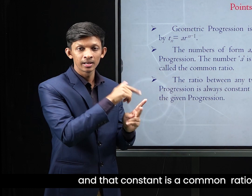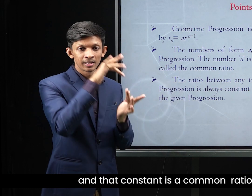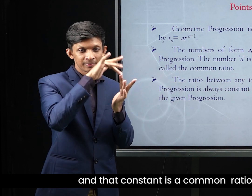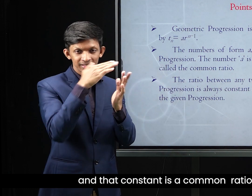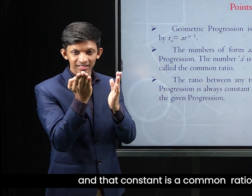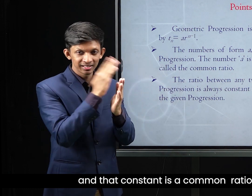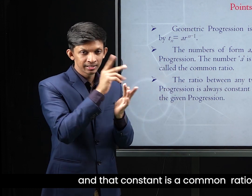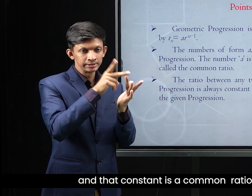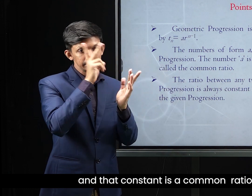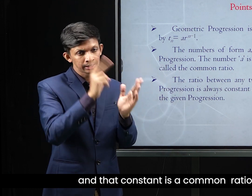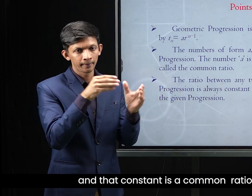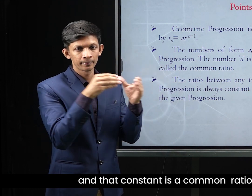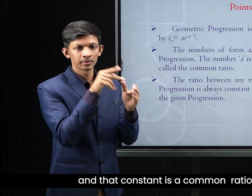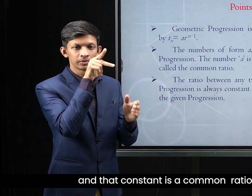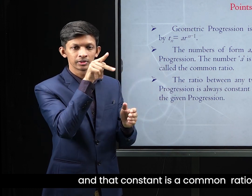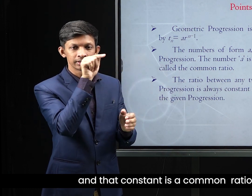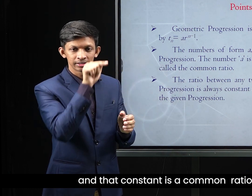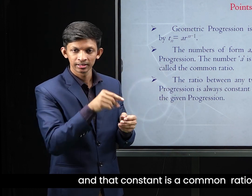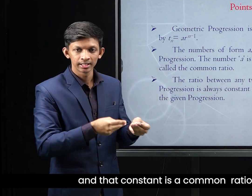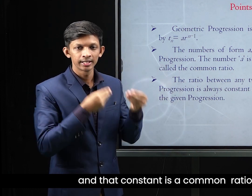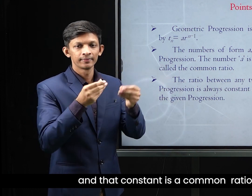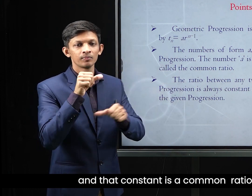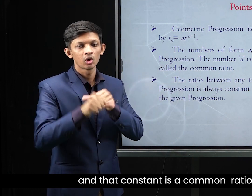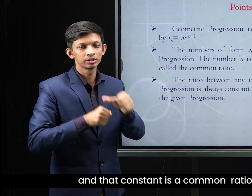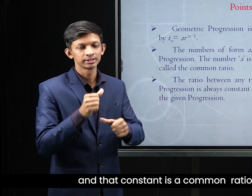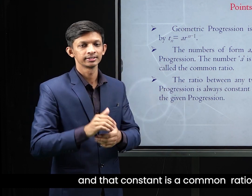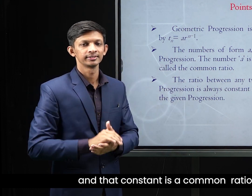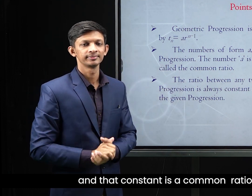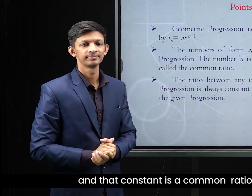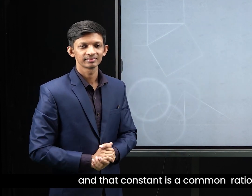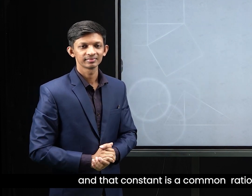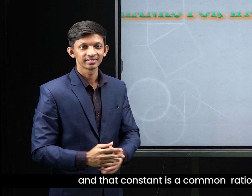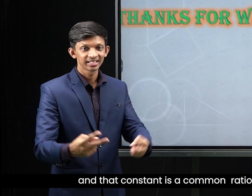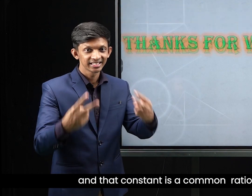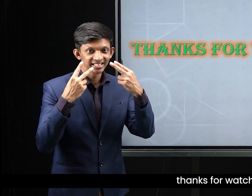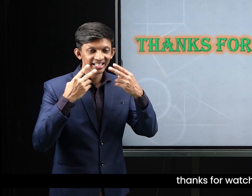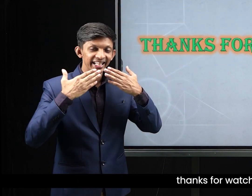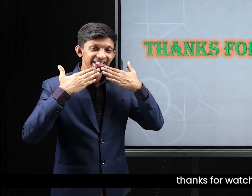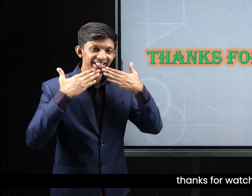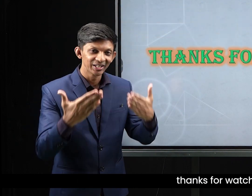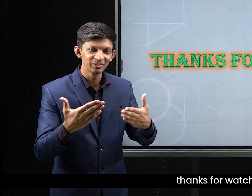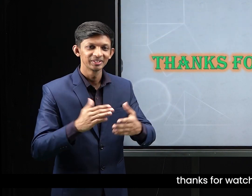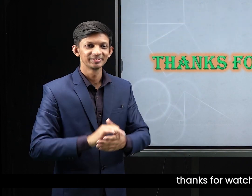ratio of the given progression. Thanks for watching.